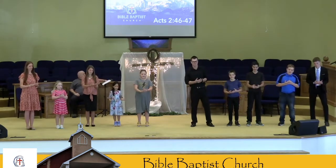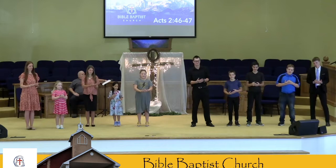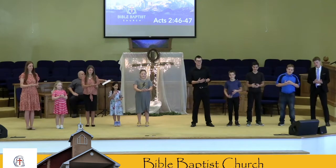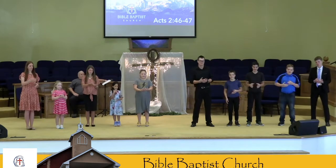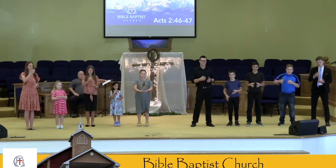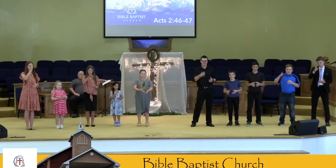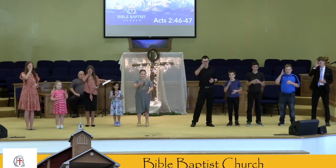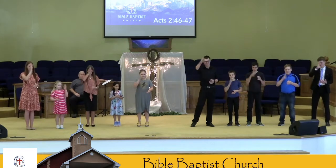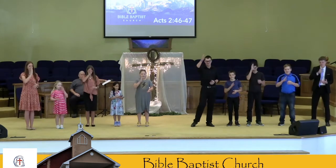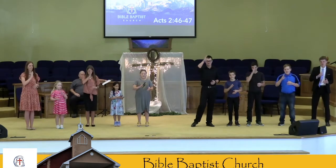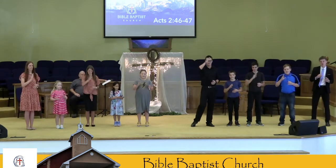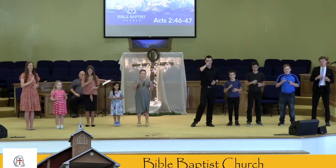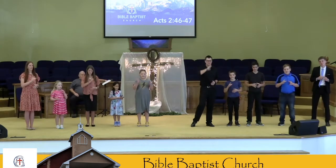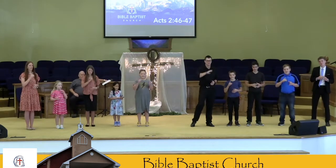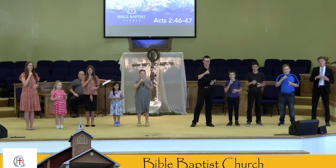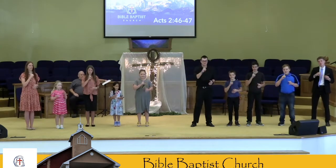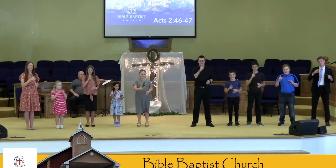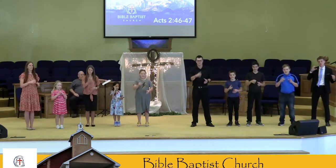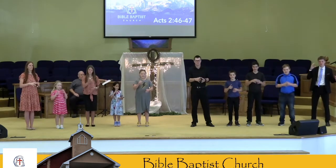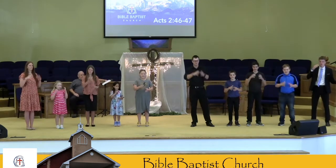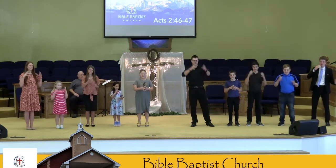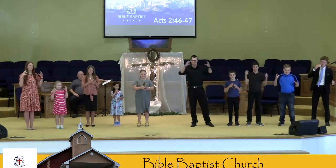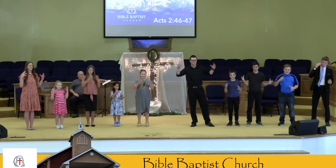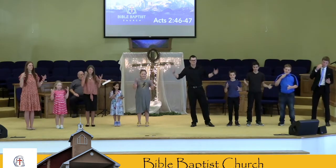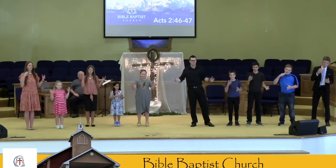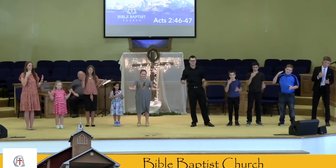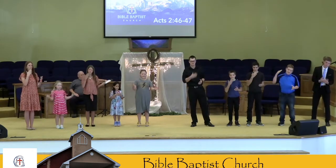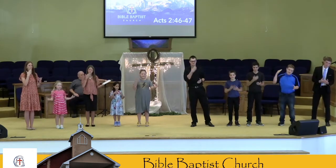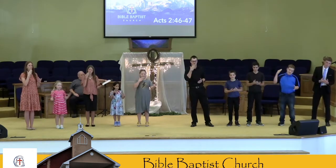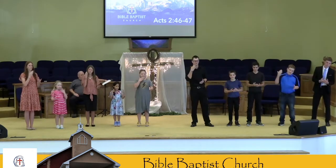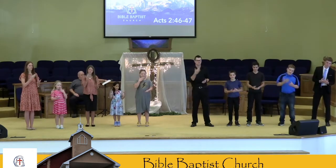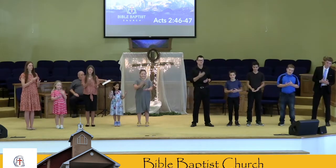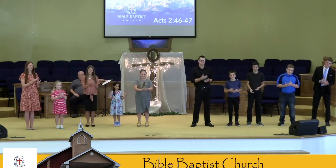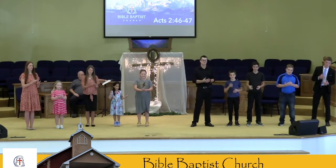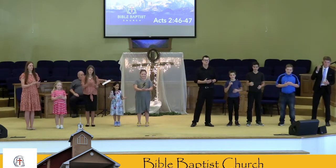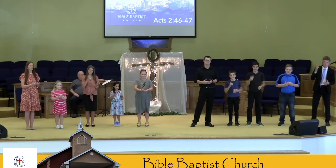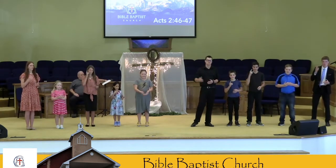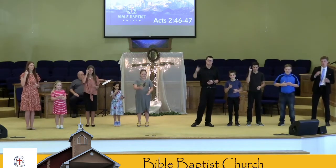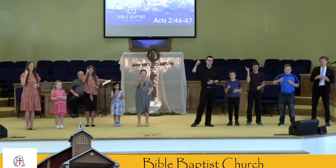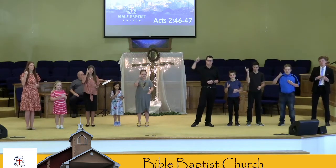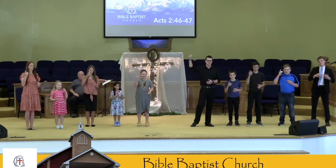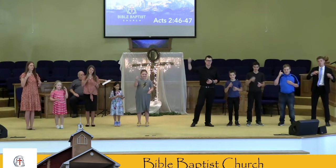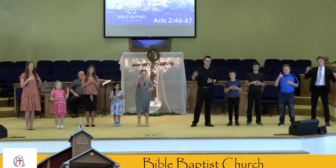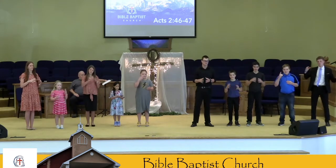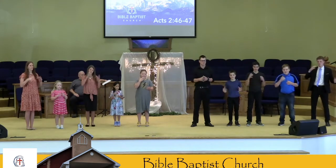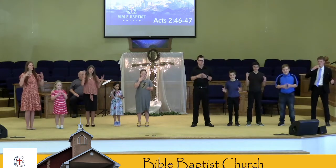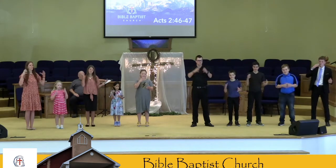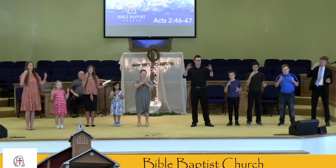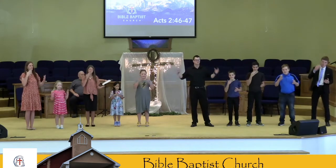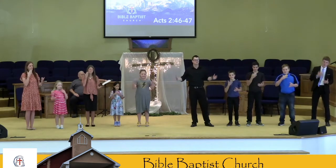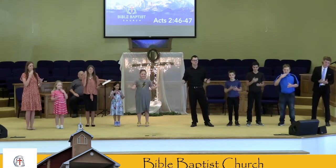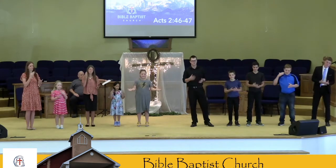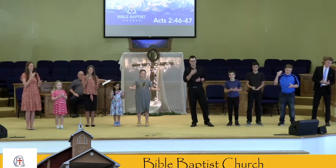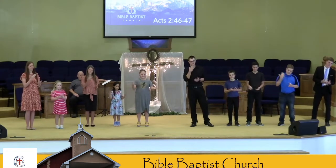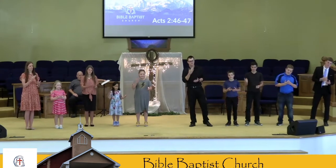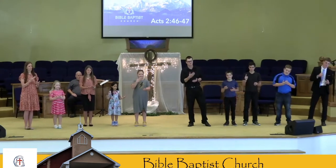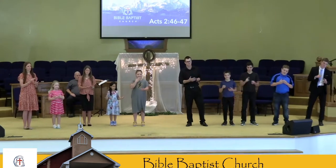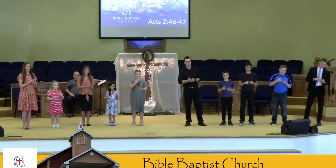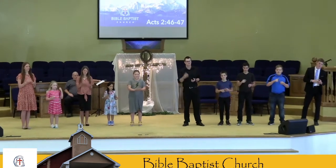good. God is so good. He's so good